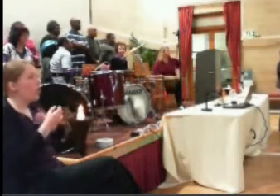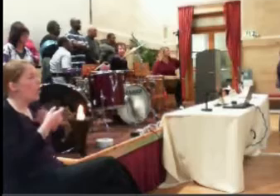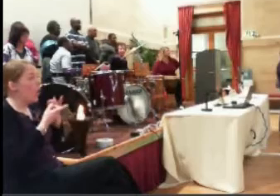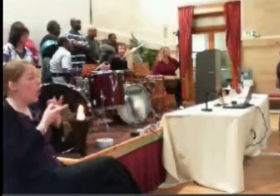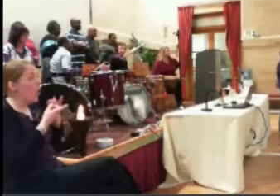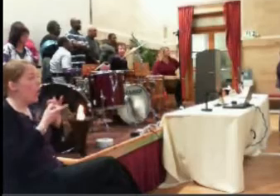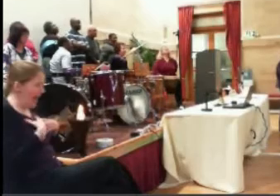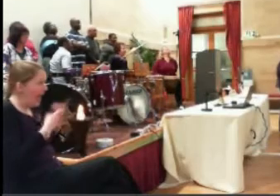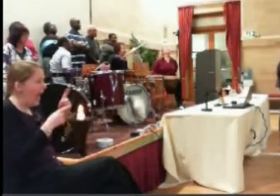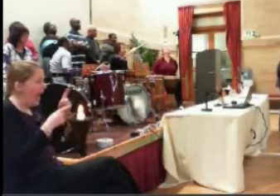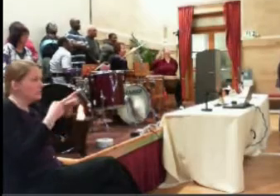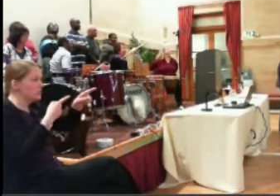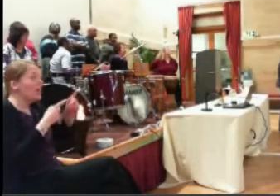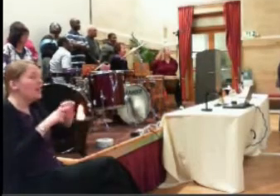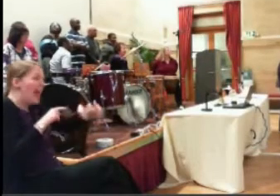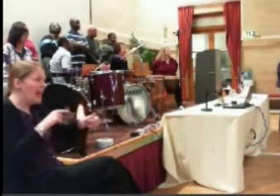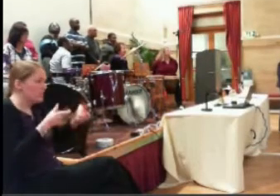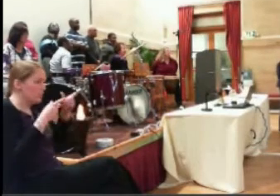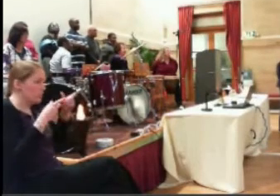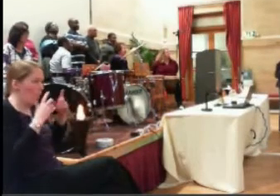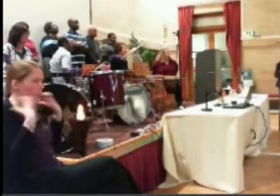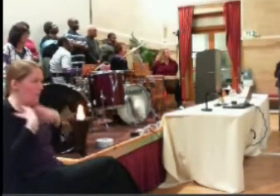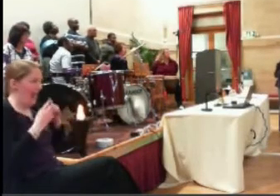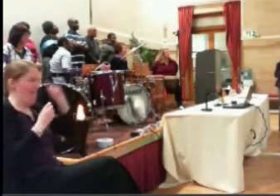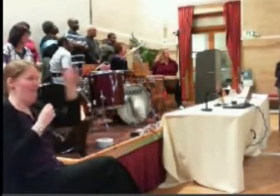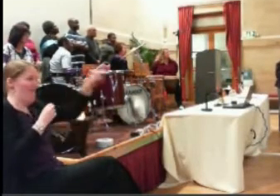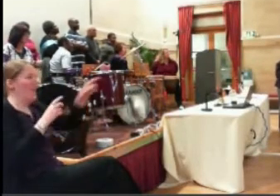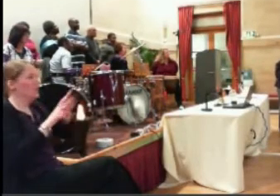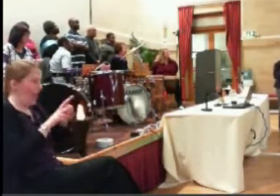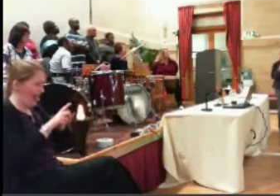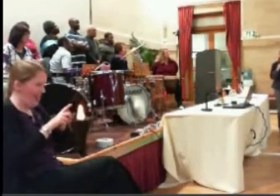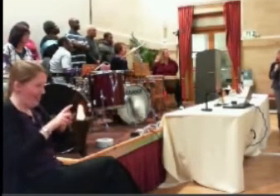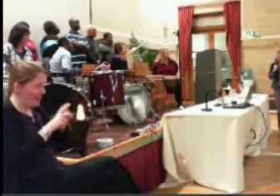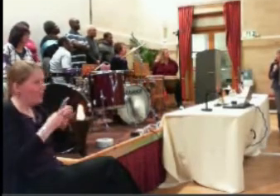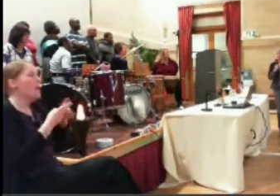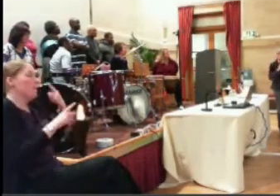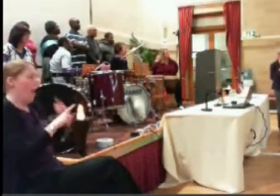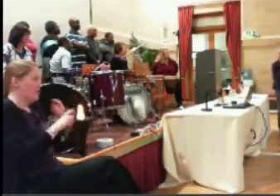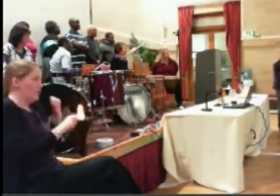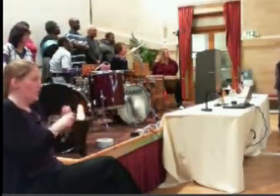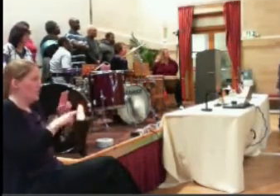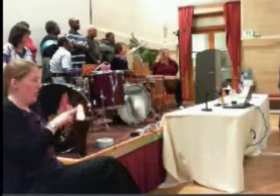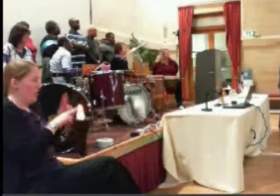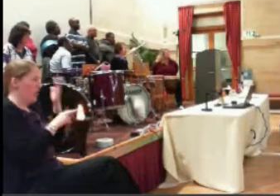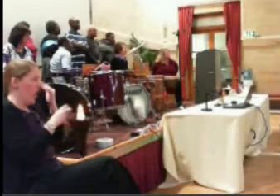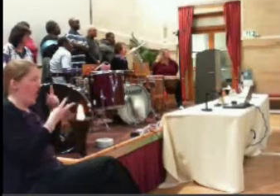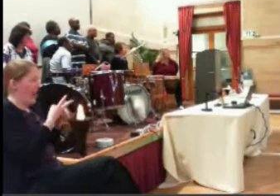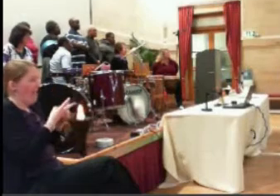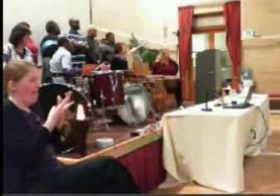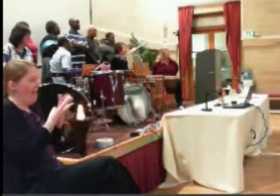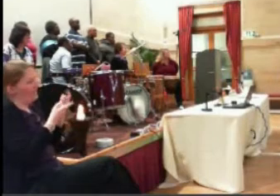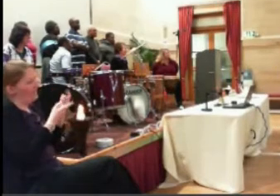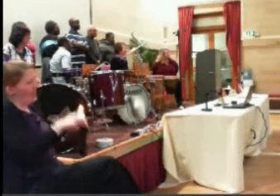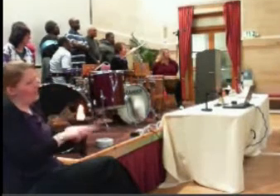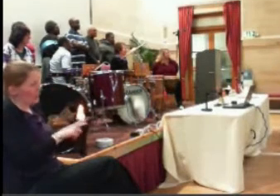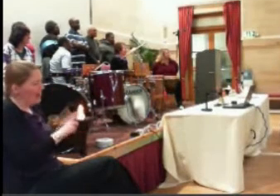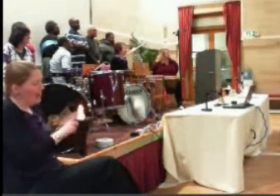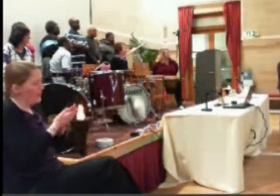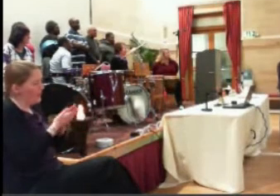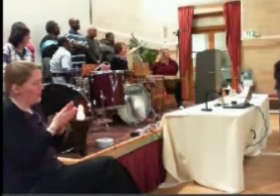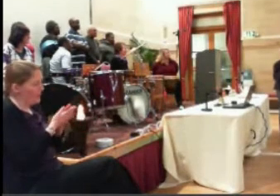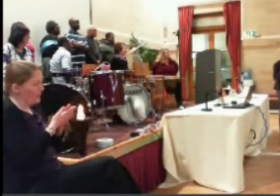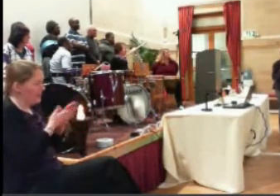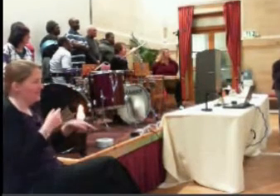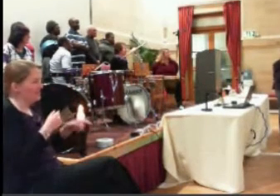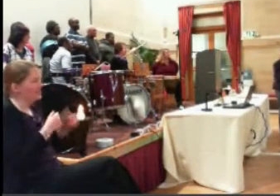at this incredible room that we have had the privilege of using all afternoon. All of the resources that have gone into helping support our very